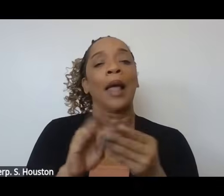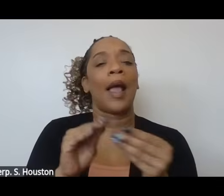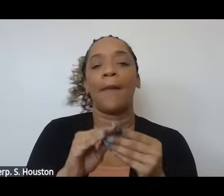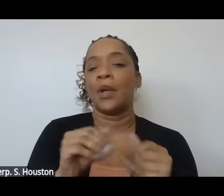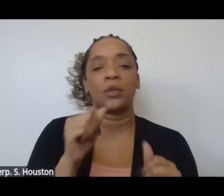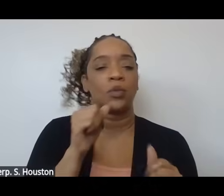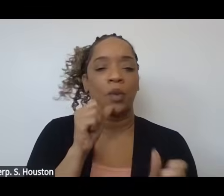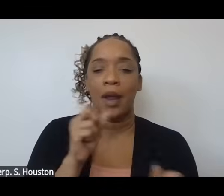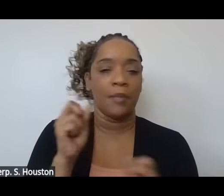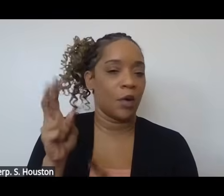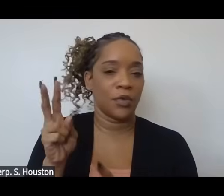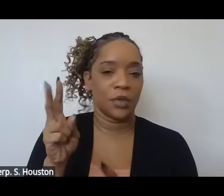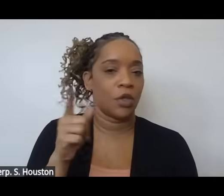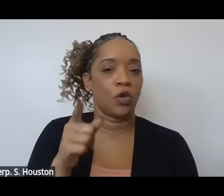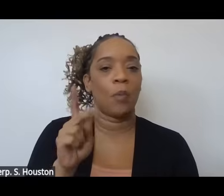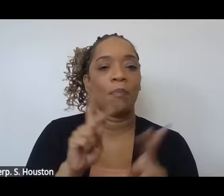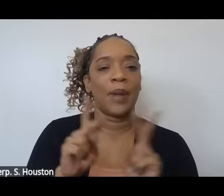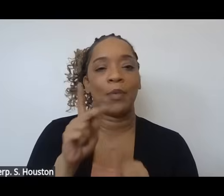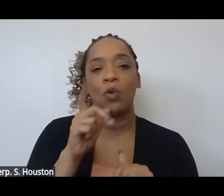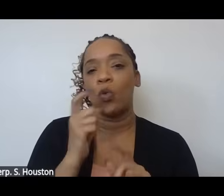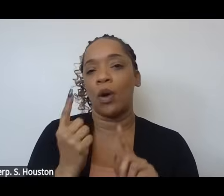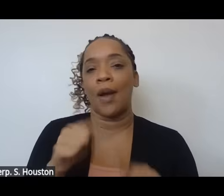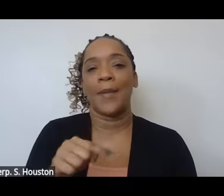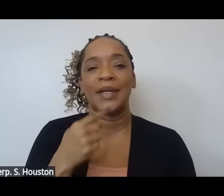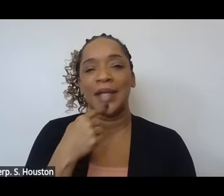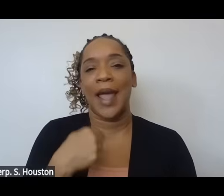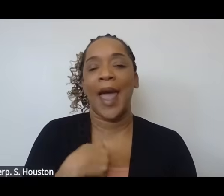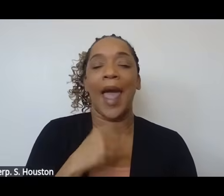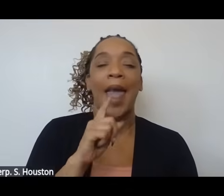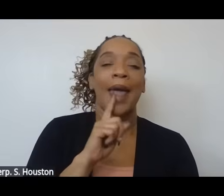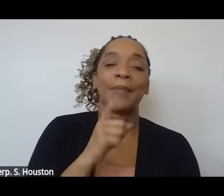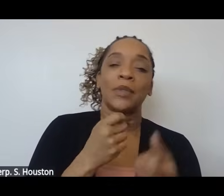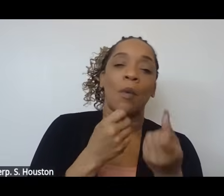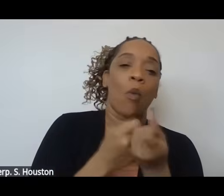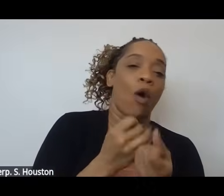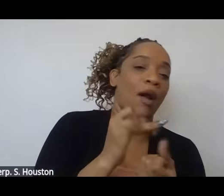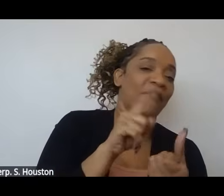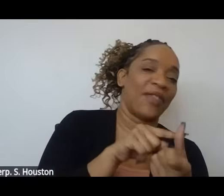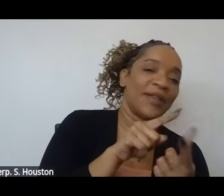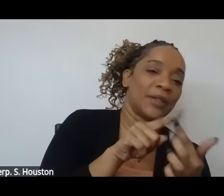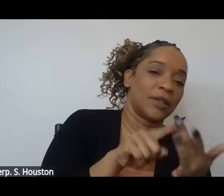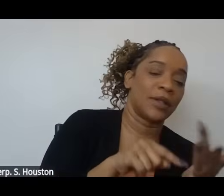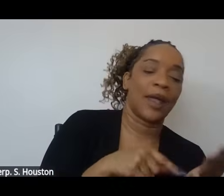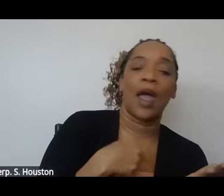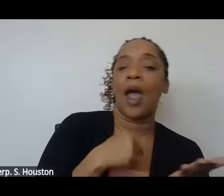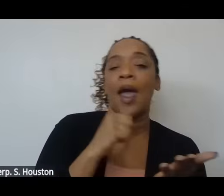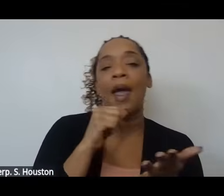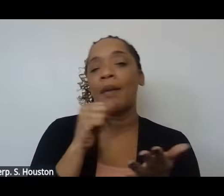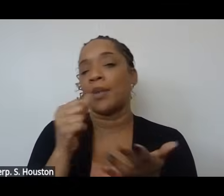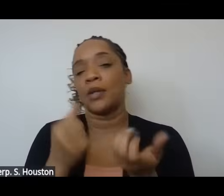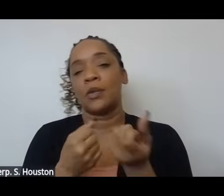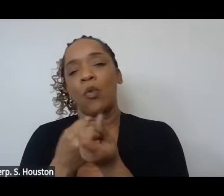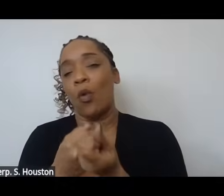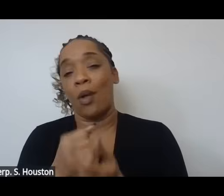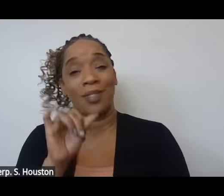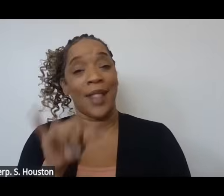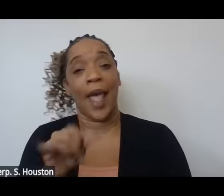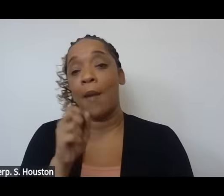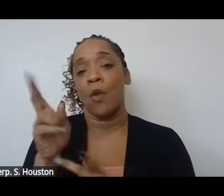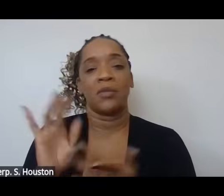just coming to the board to say, I support X, Y, and Z. I am opposed to X, Y, and Z. I'm not going to post that online because